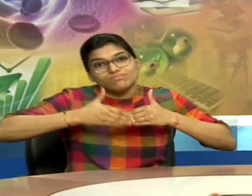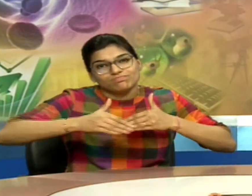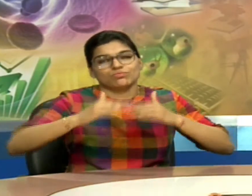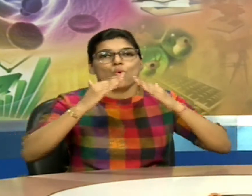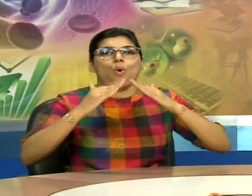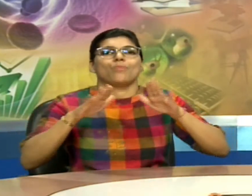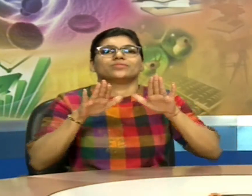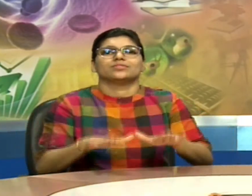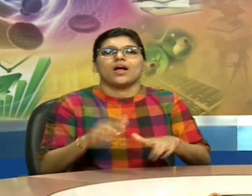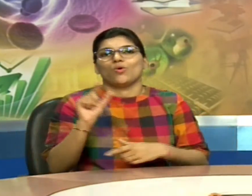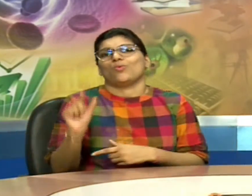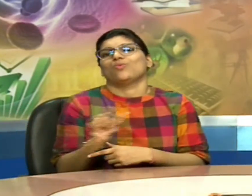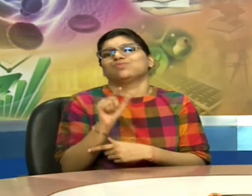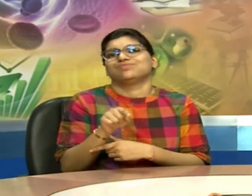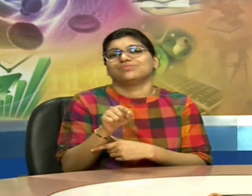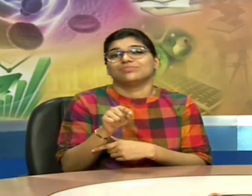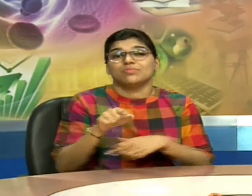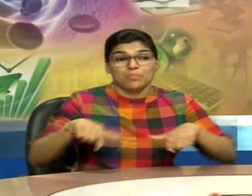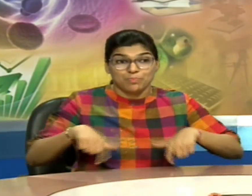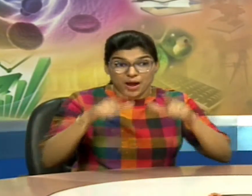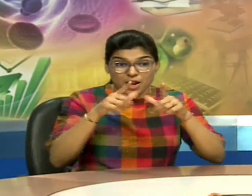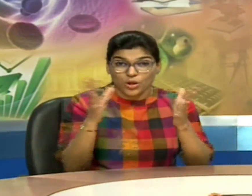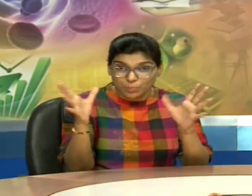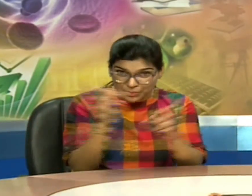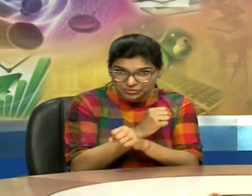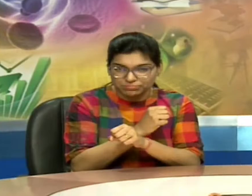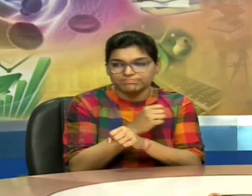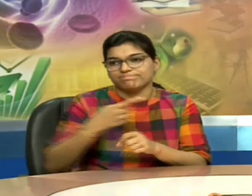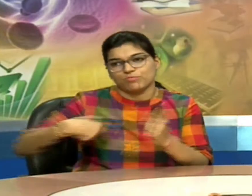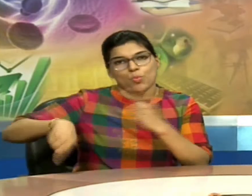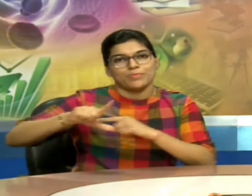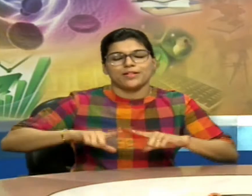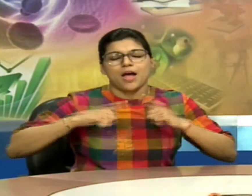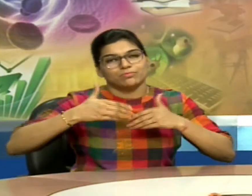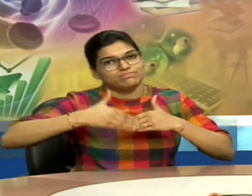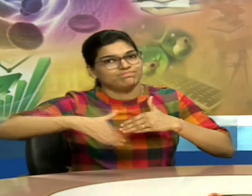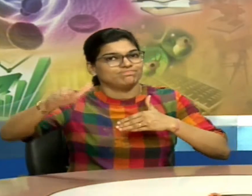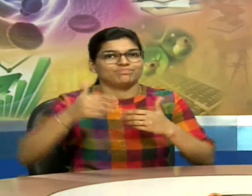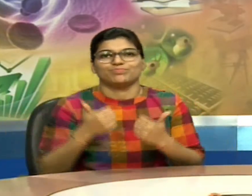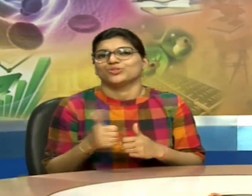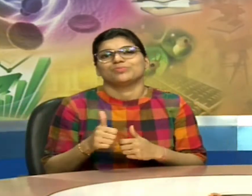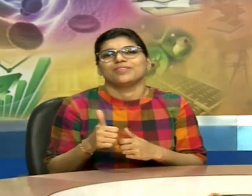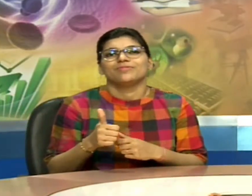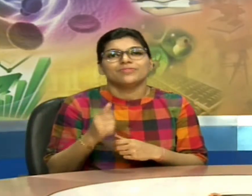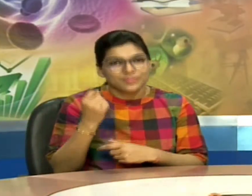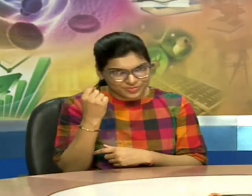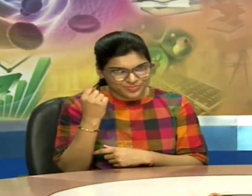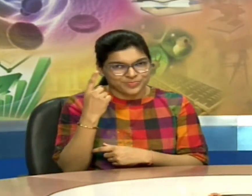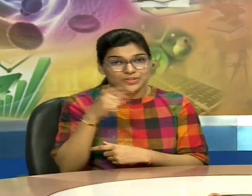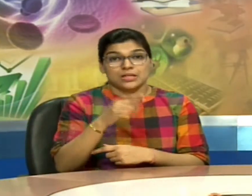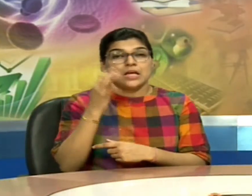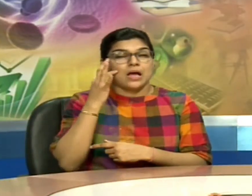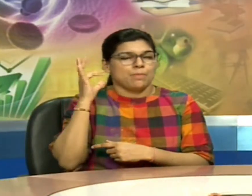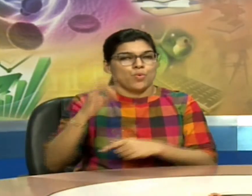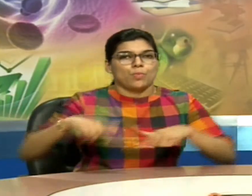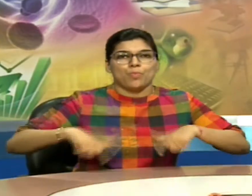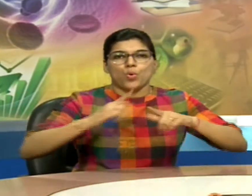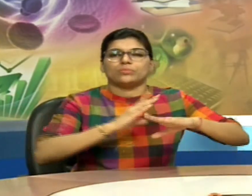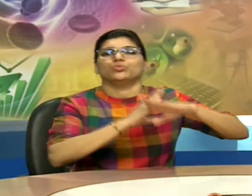all these things are really important. Earth is our home and we should save our home. So,